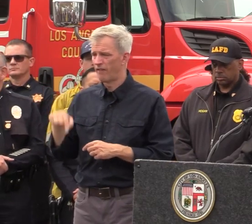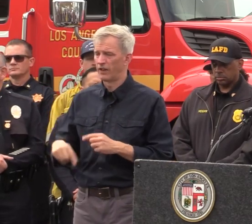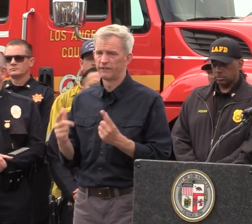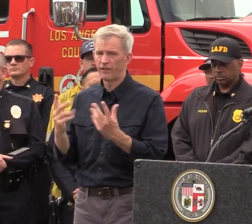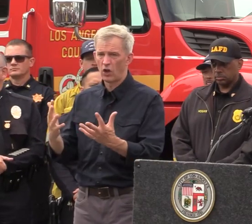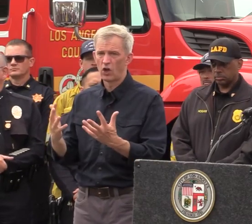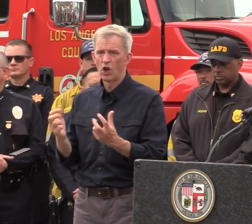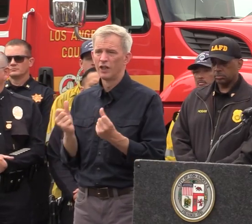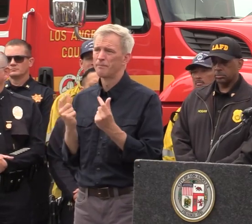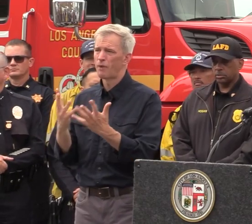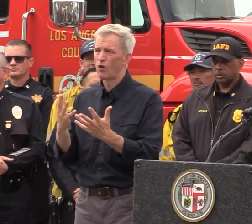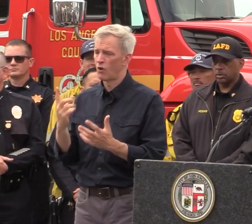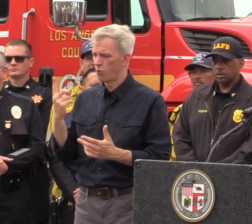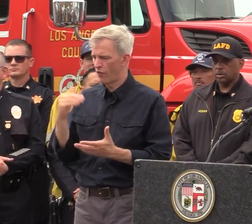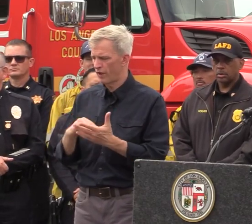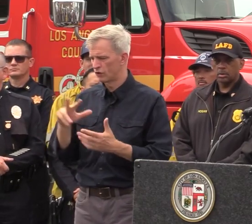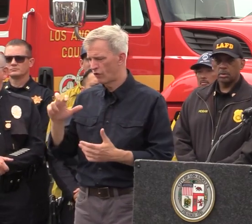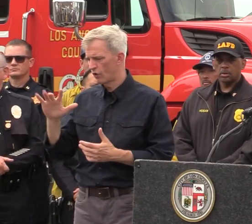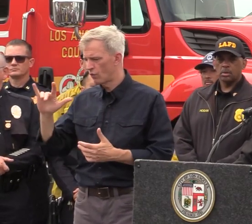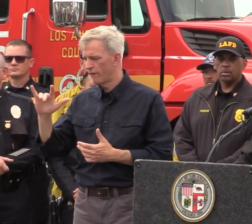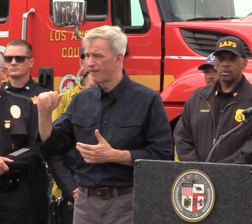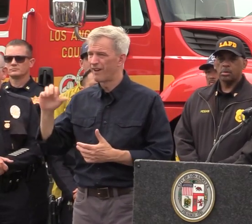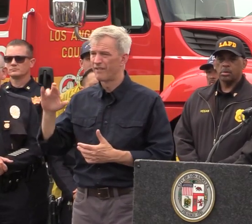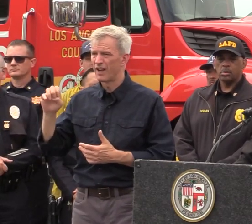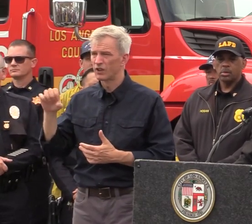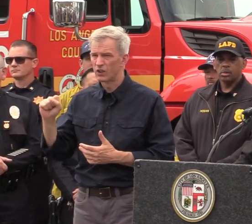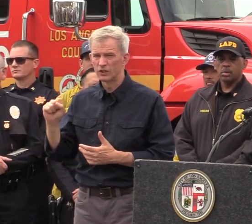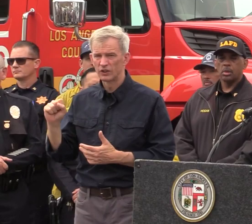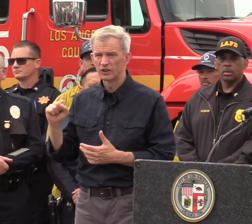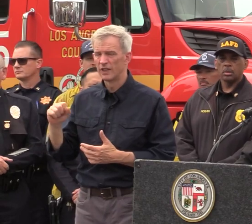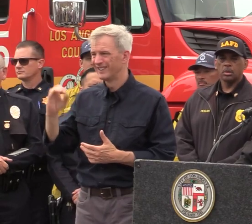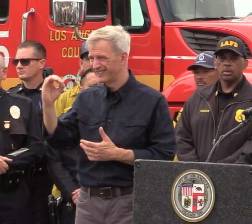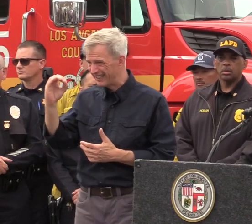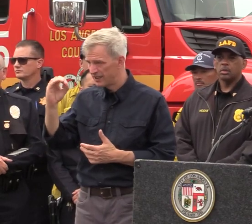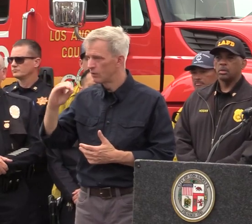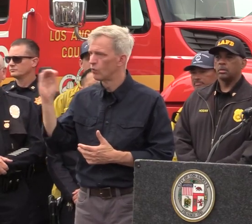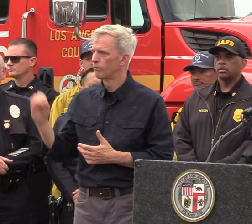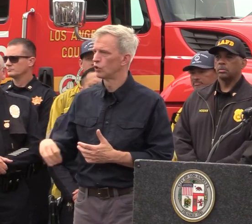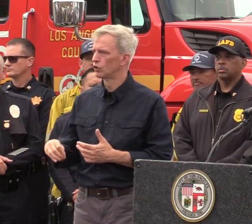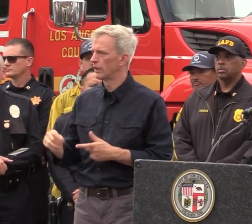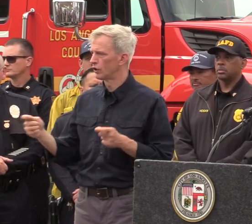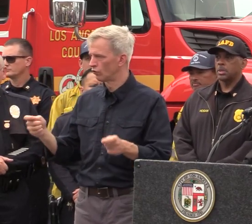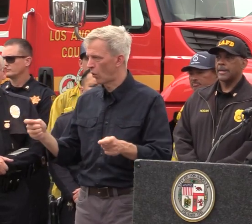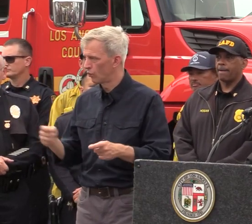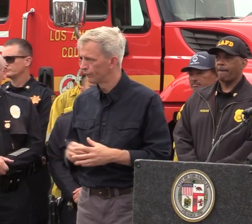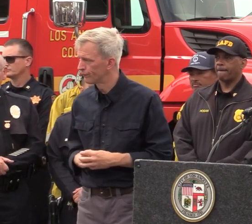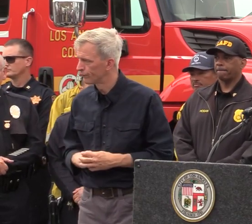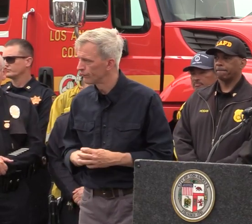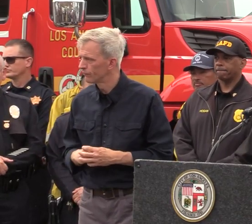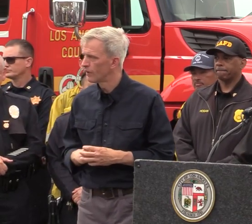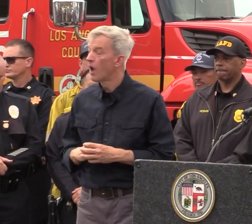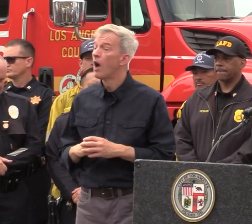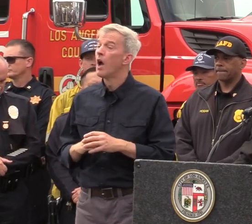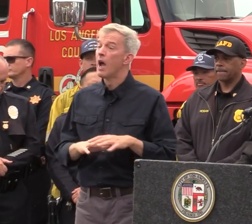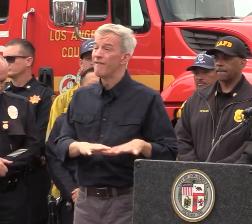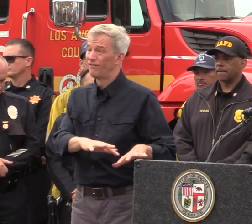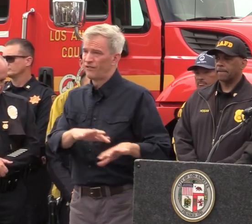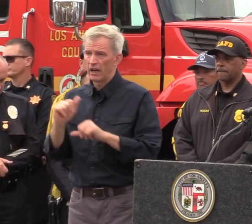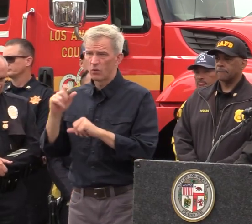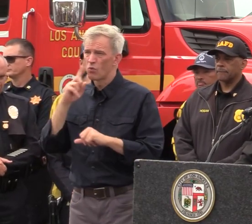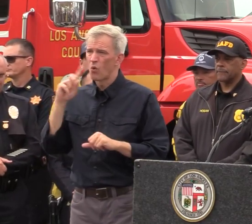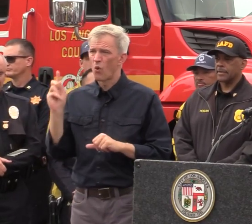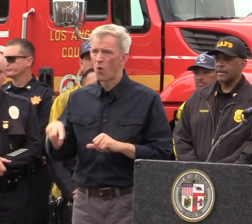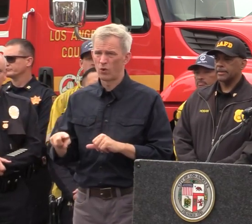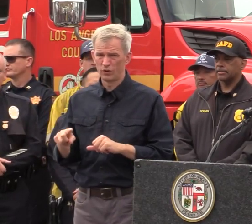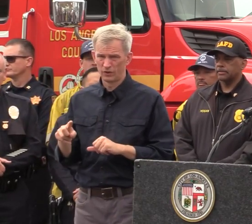which has burned 1,325 acres and at 0% containment. evacuation orders have